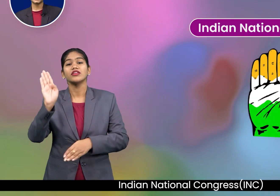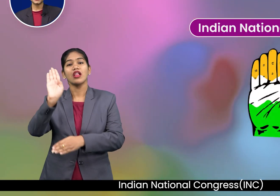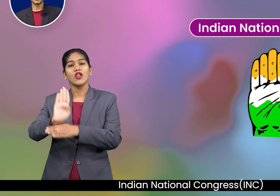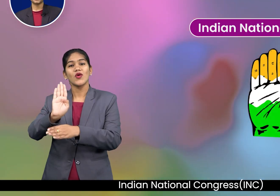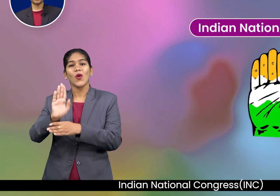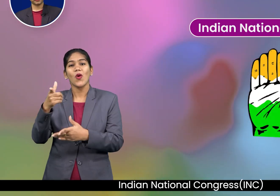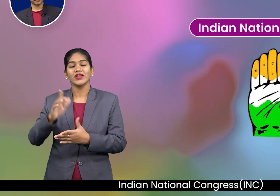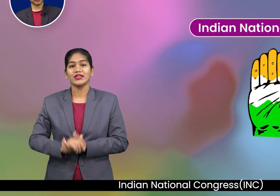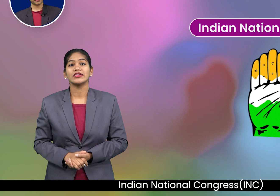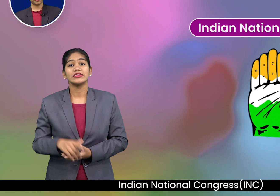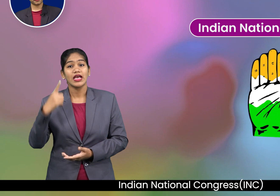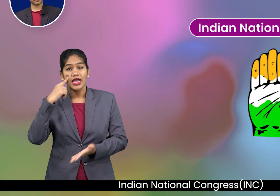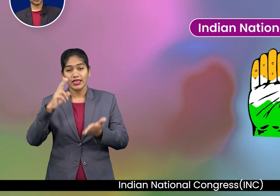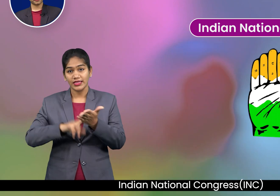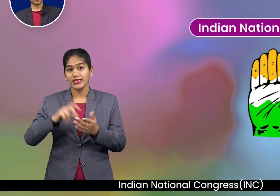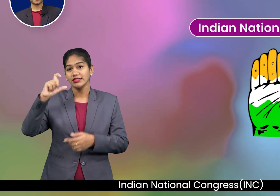INC,